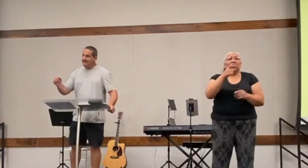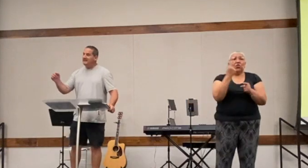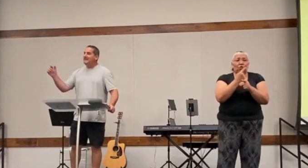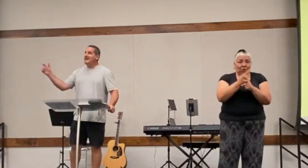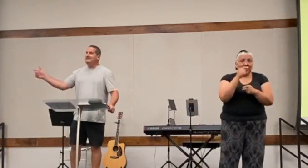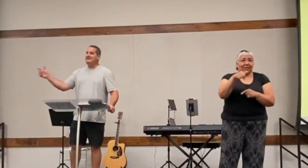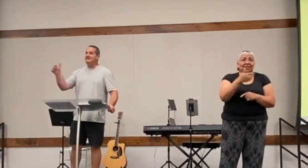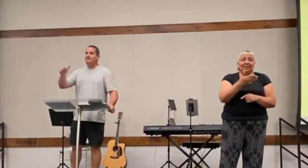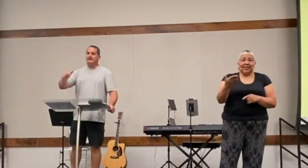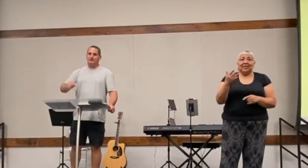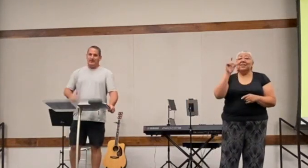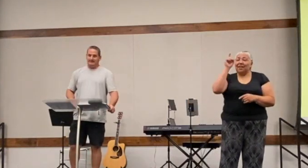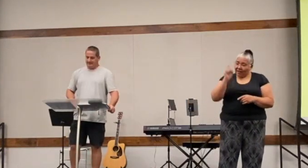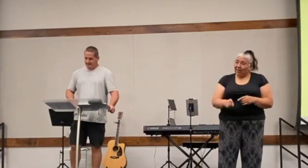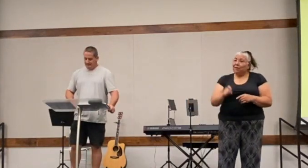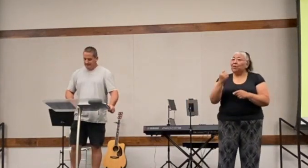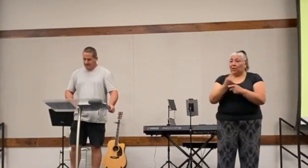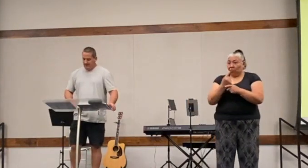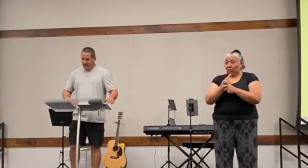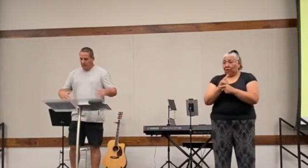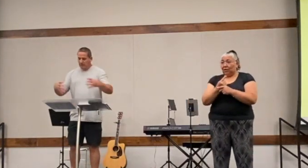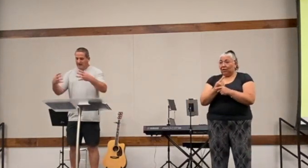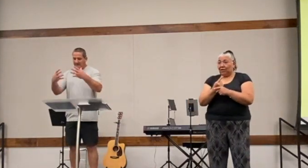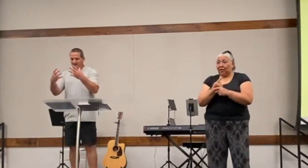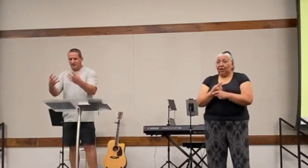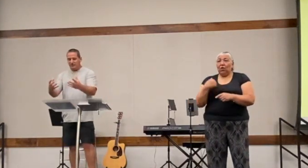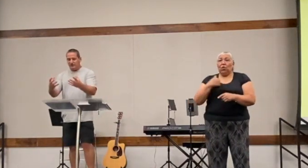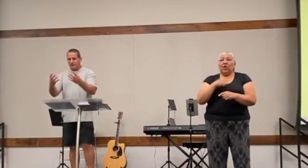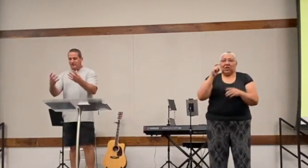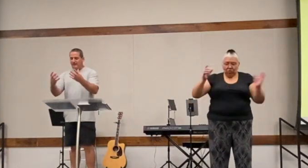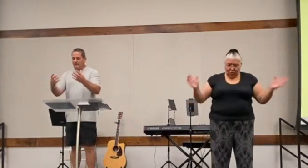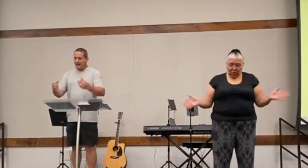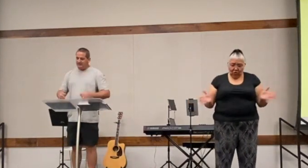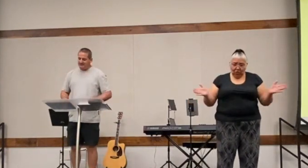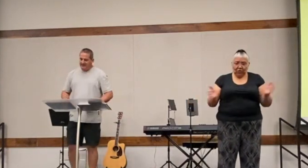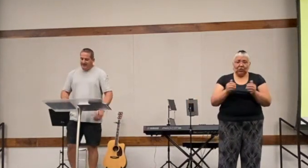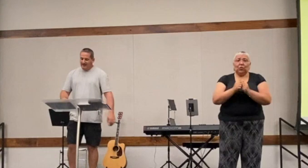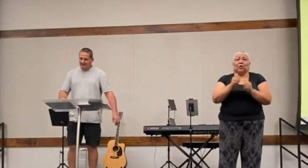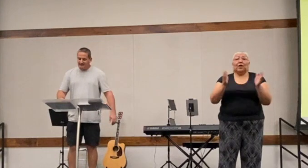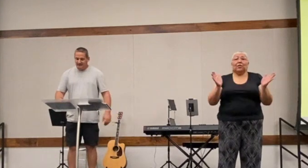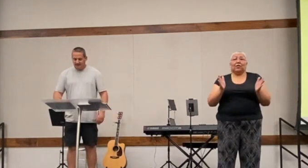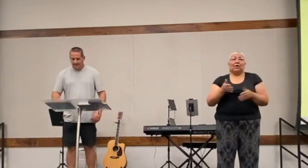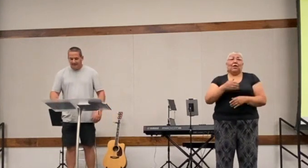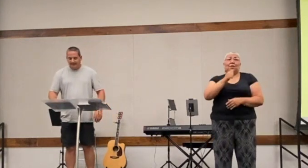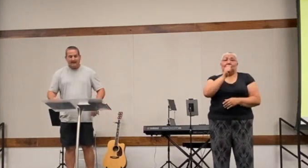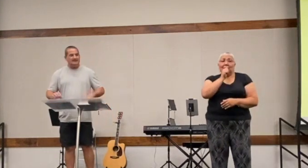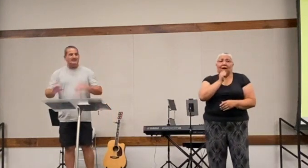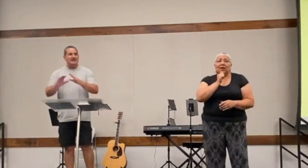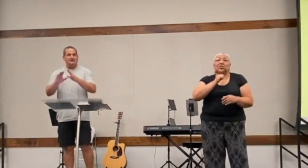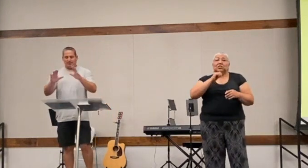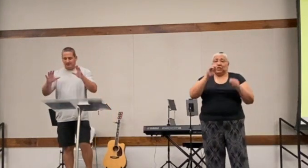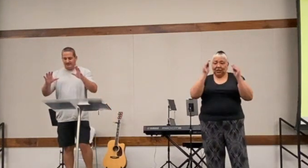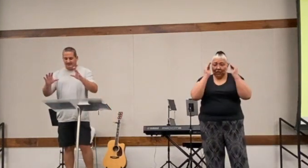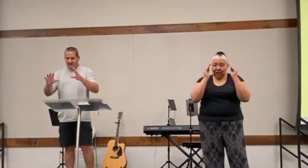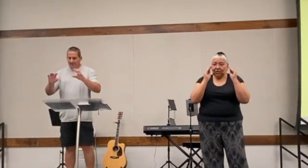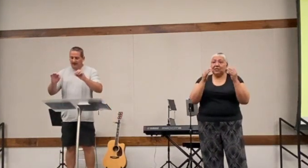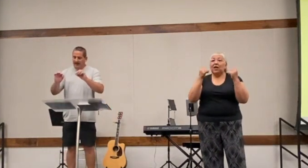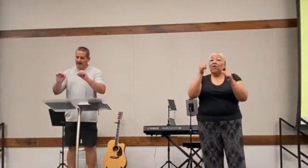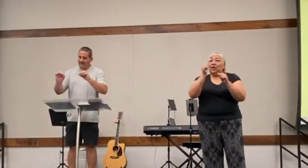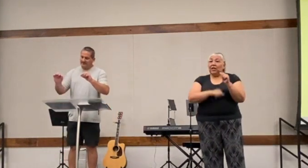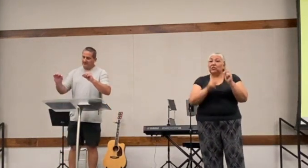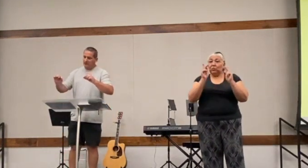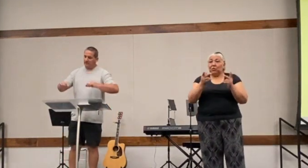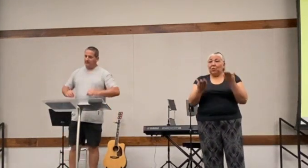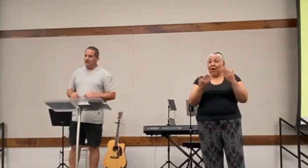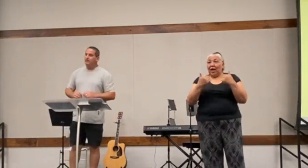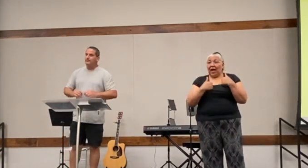those things that need to be corrected. And we're going to have to encourage with great patience and teaching. Now, listen, each person might